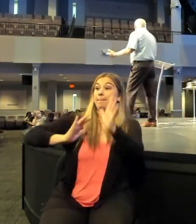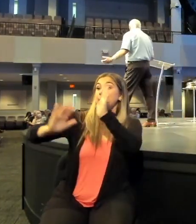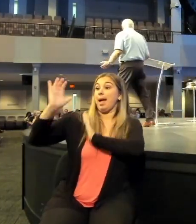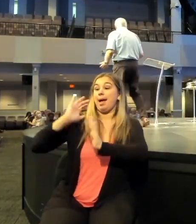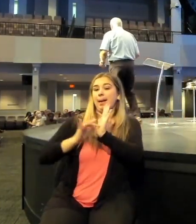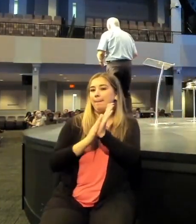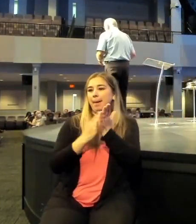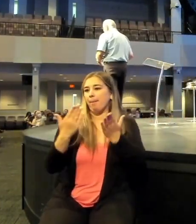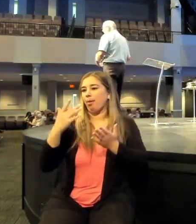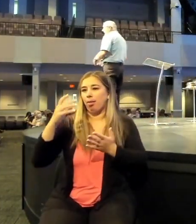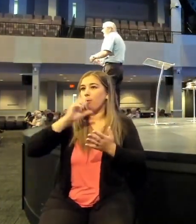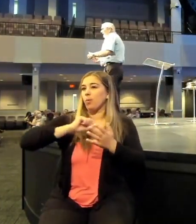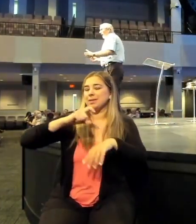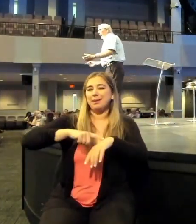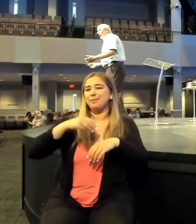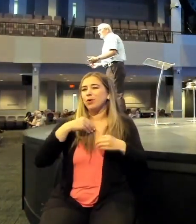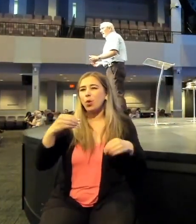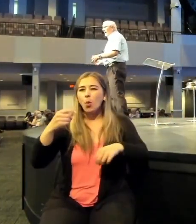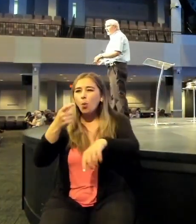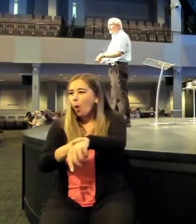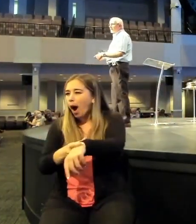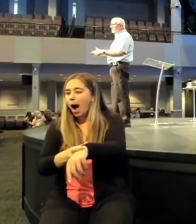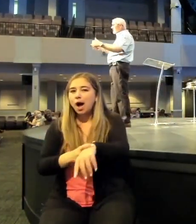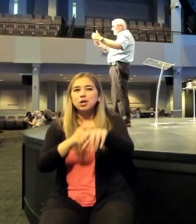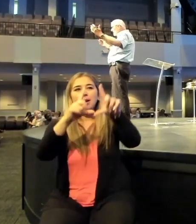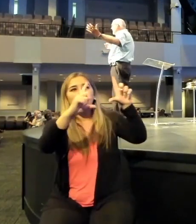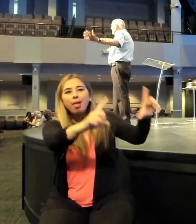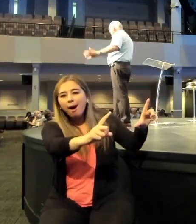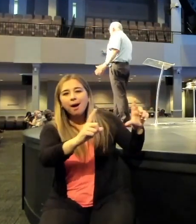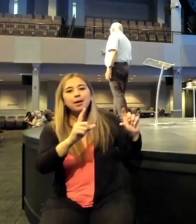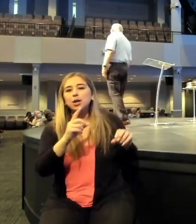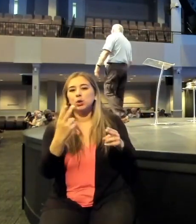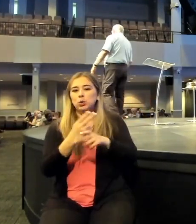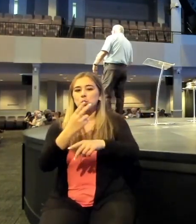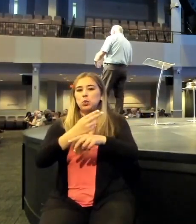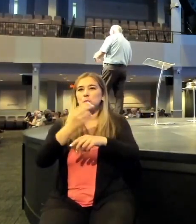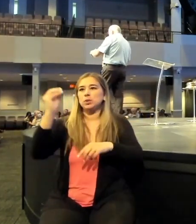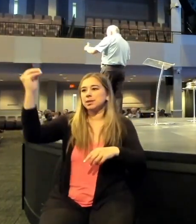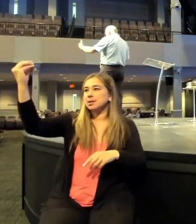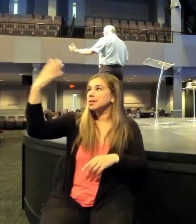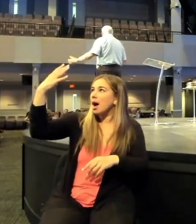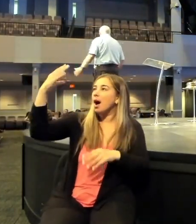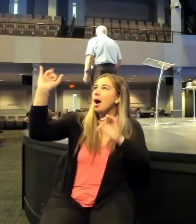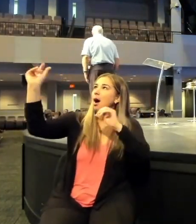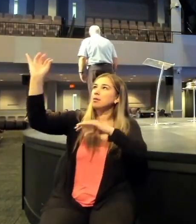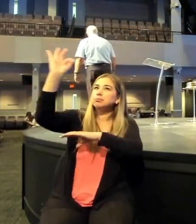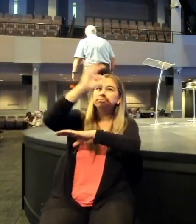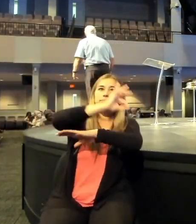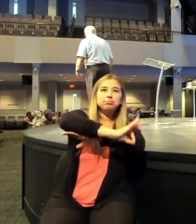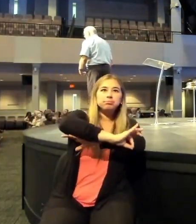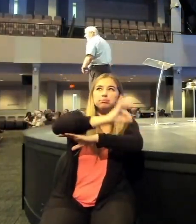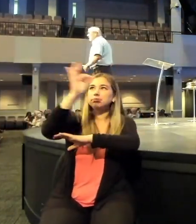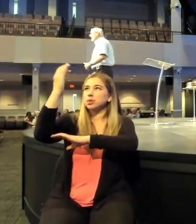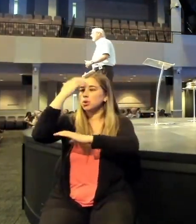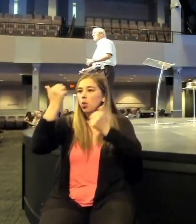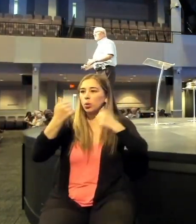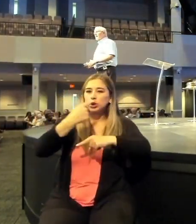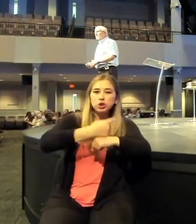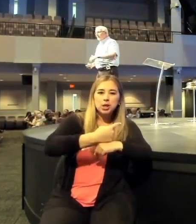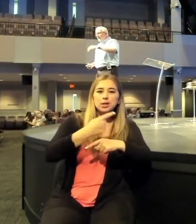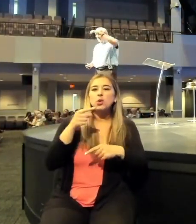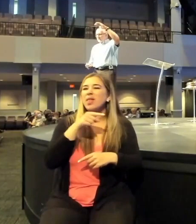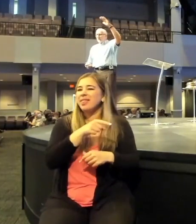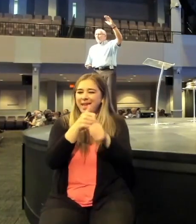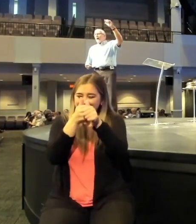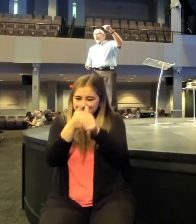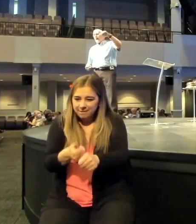have watches and they didn't have clocks. They used the sun primarily to define their days. And so they spoke of days in